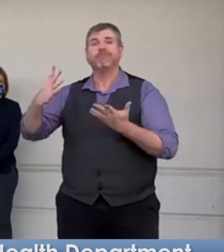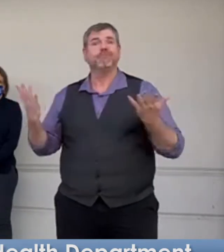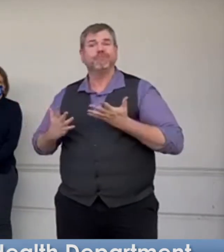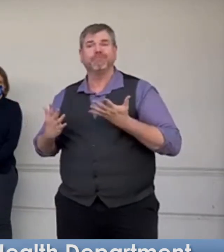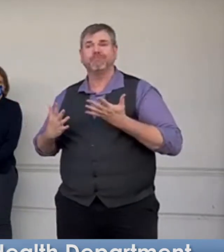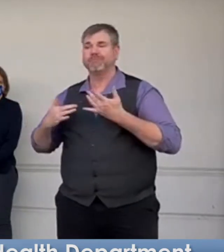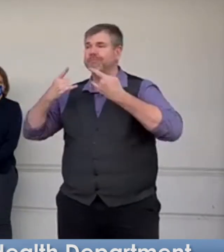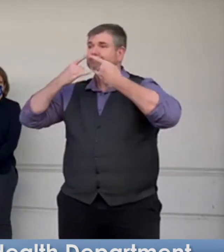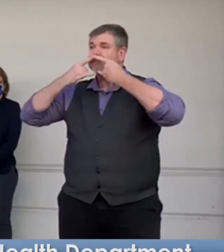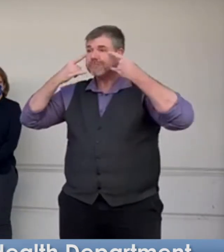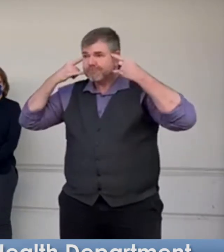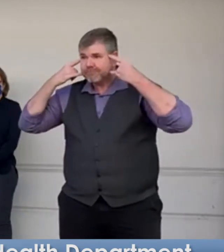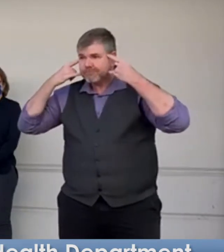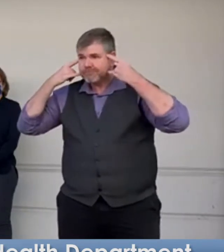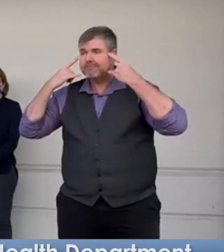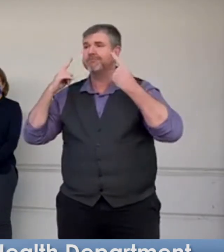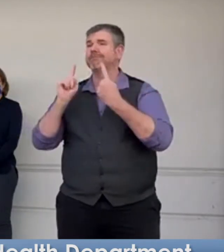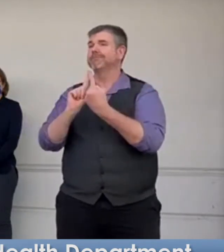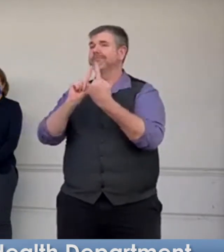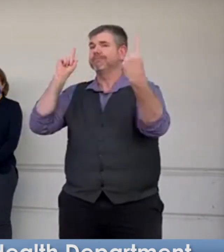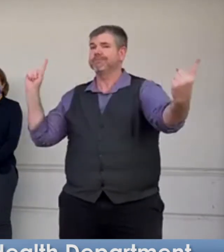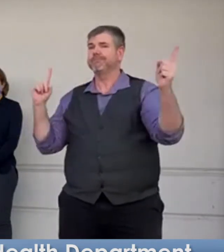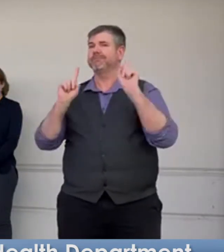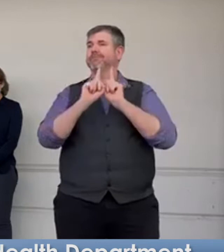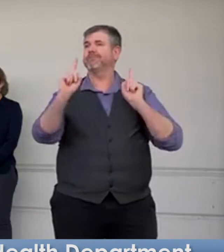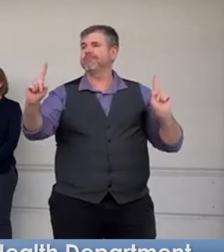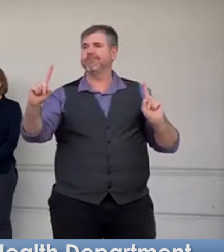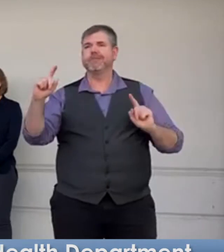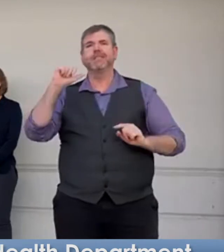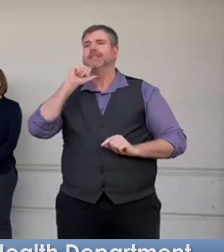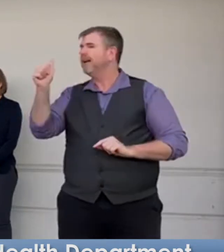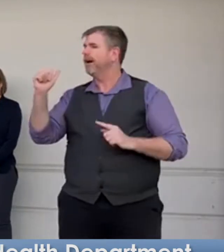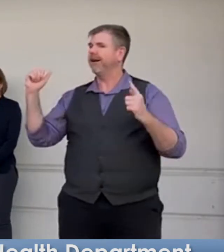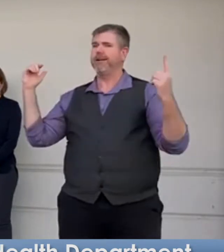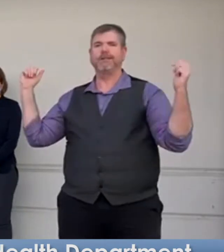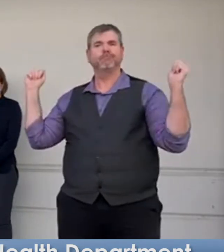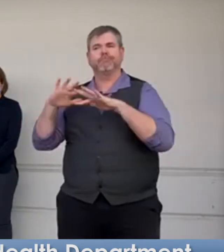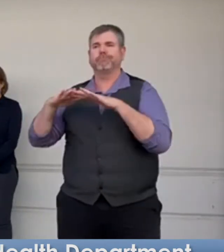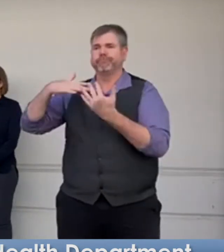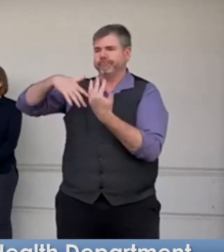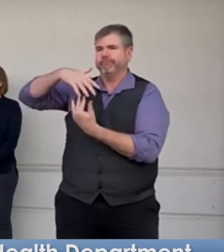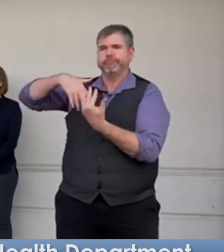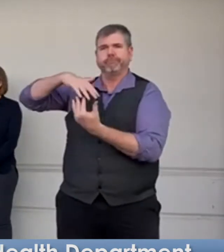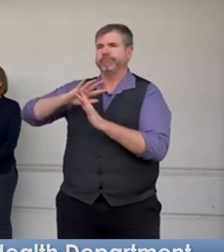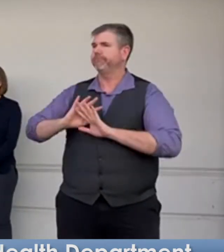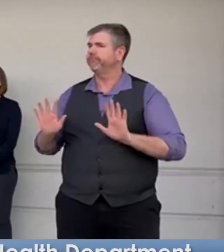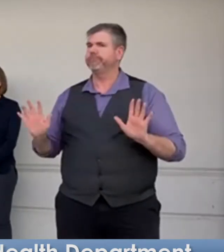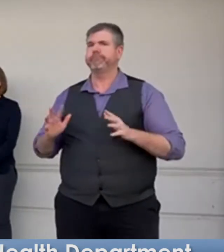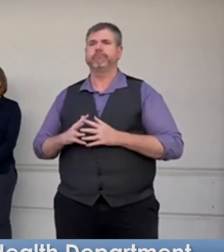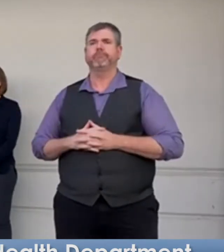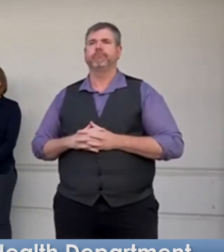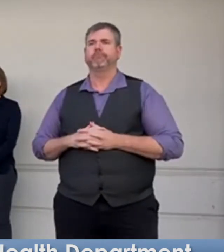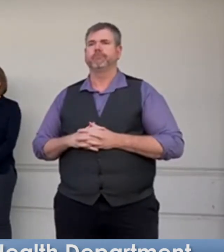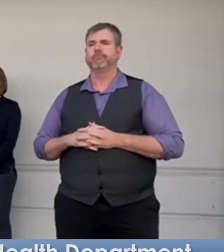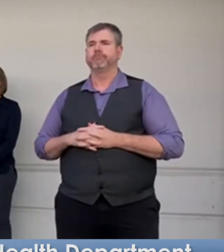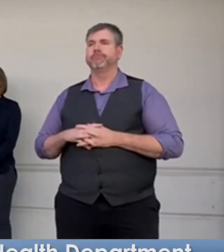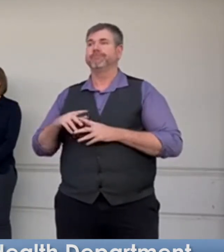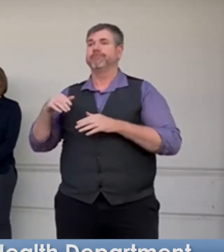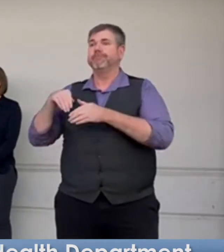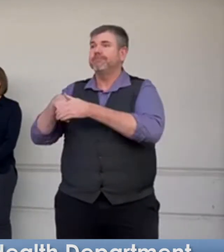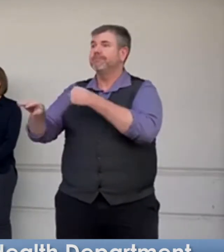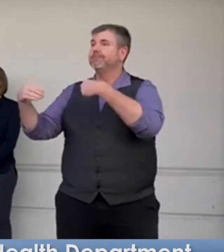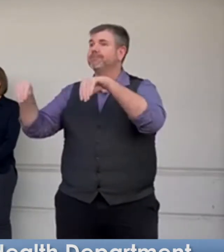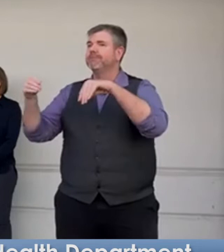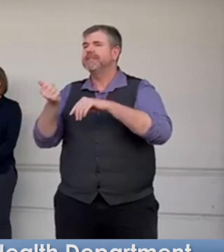and de-densifying spaces and avoiding more risky activities such as the indoor dining closures and others will make